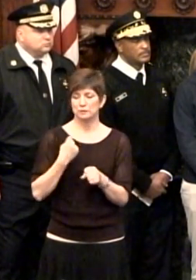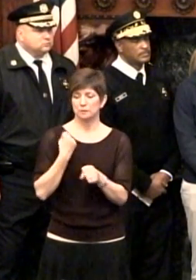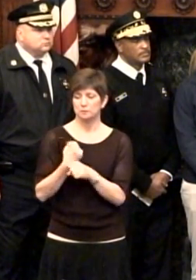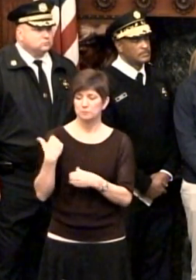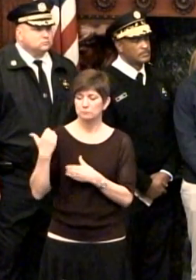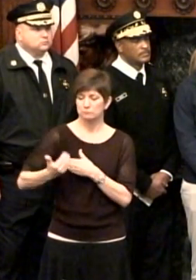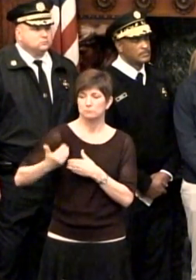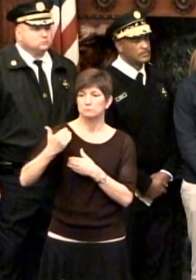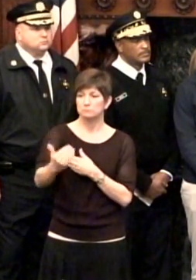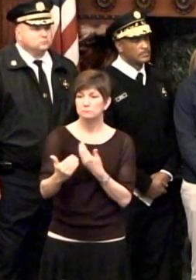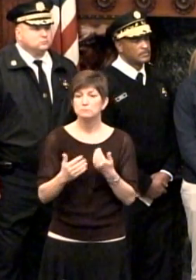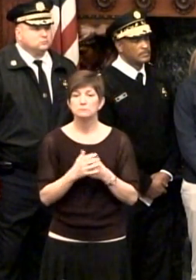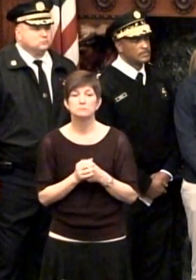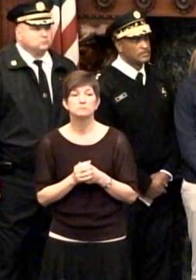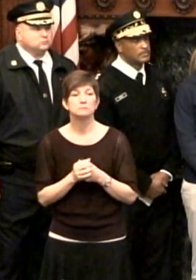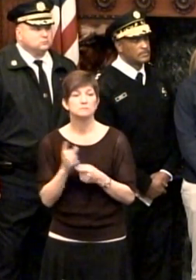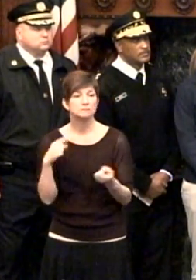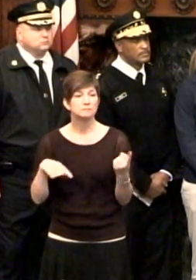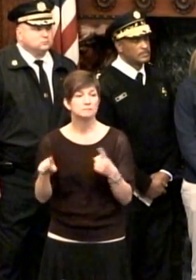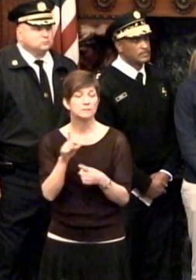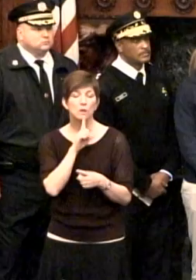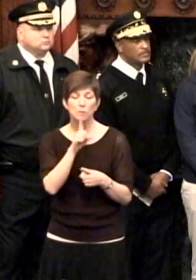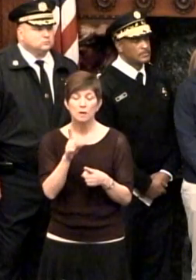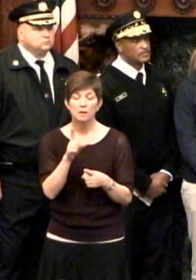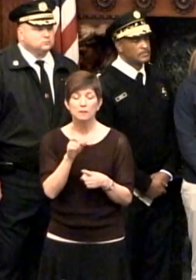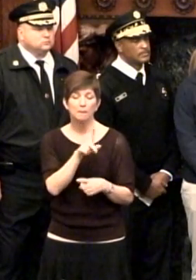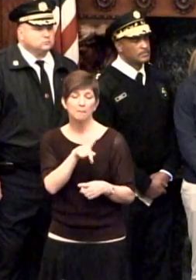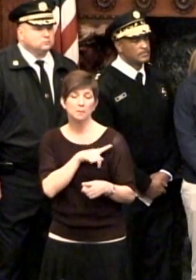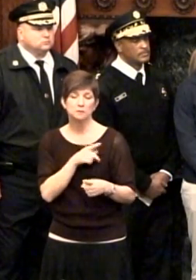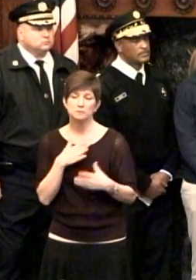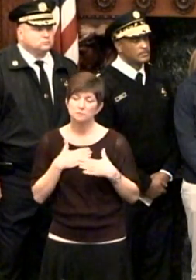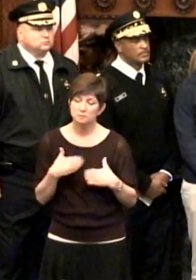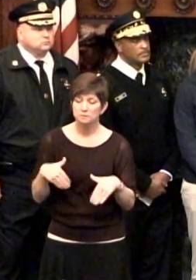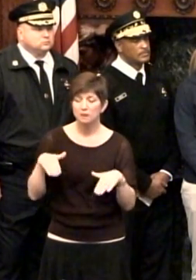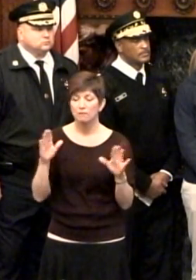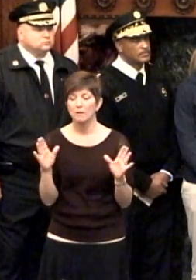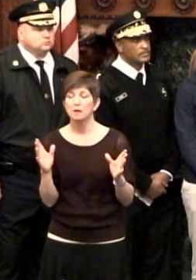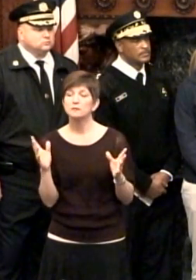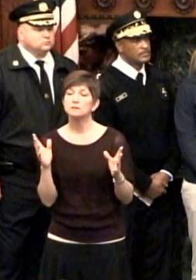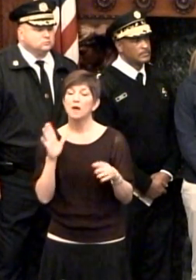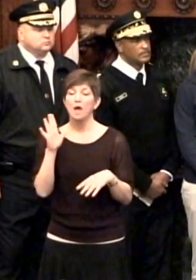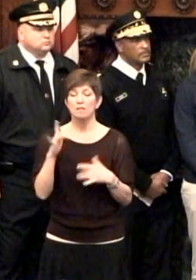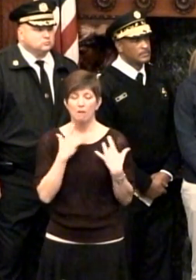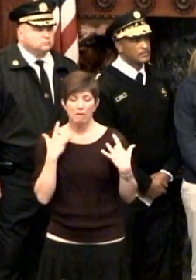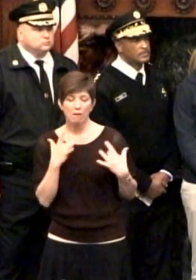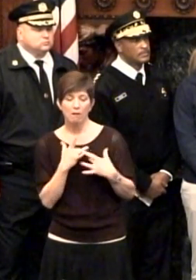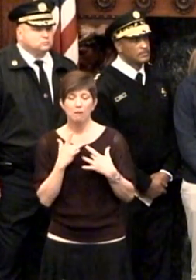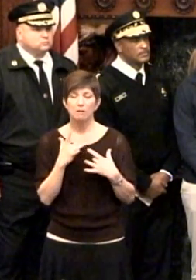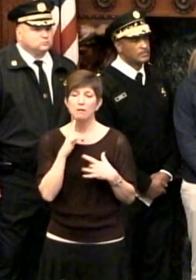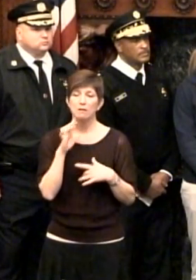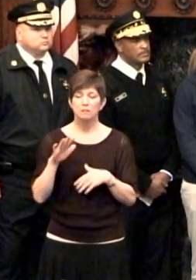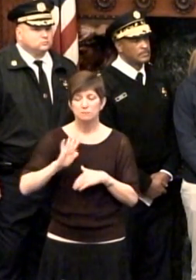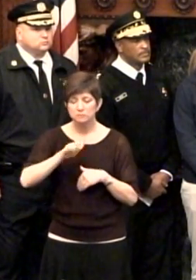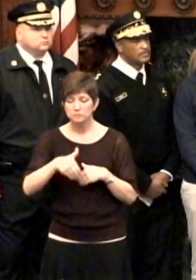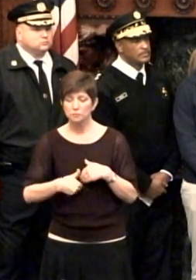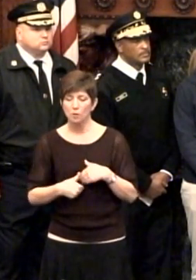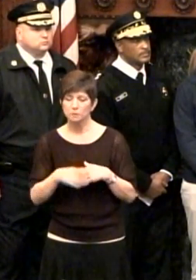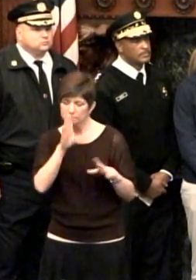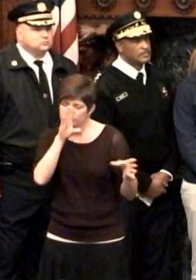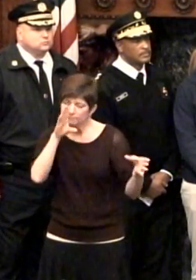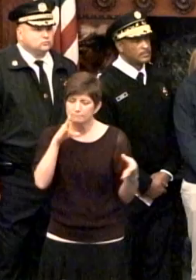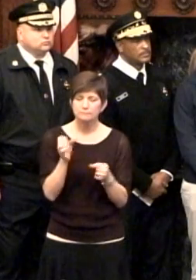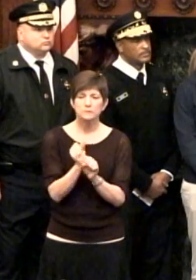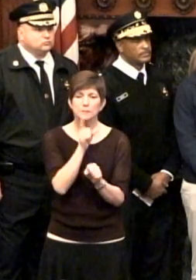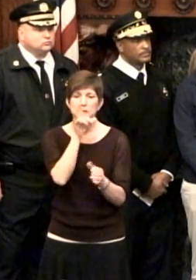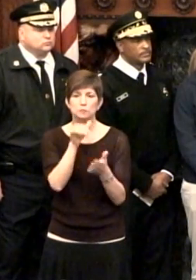seasons. They have made great personal sacrifices, and they've put their heart and souls into making sure the streets